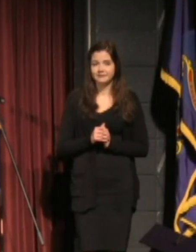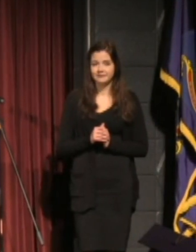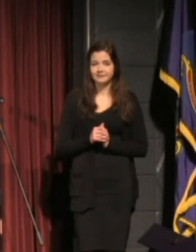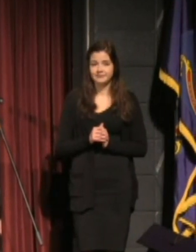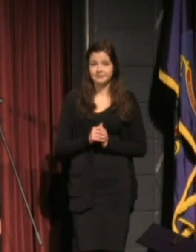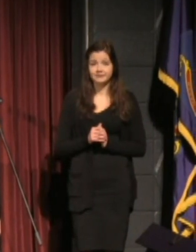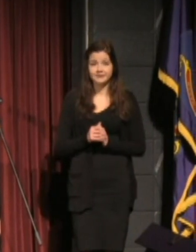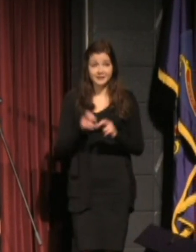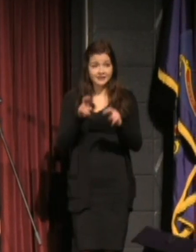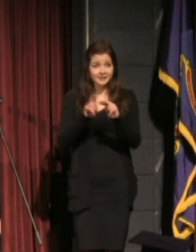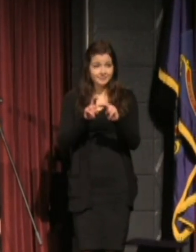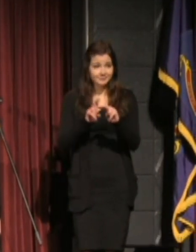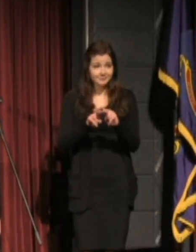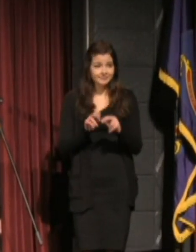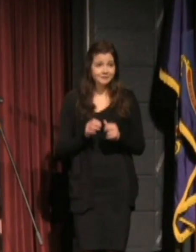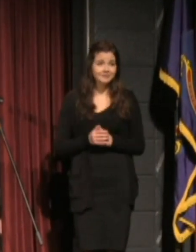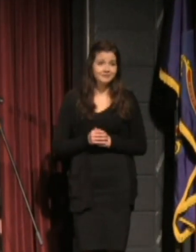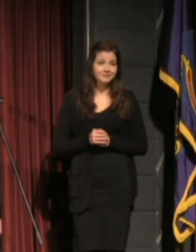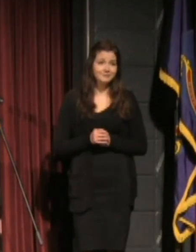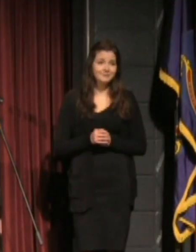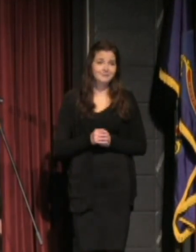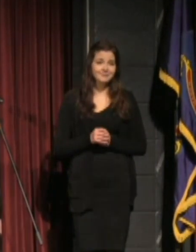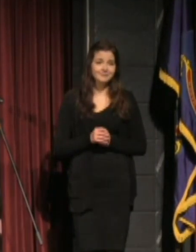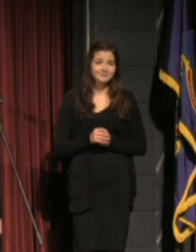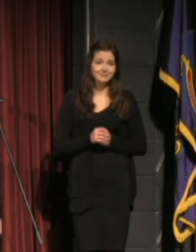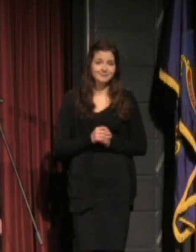You may be seated.